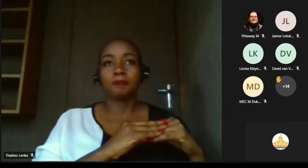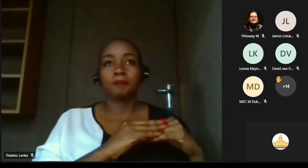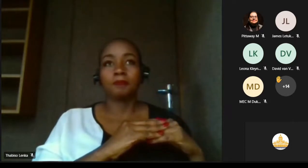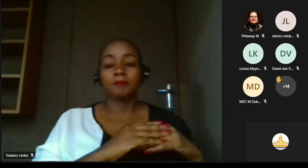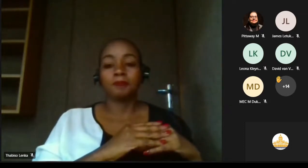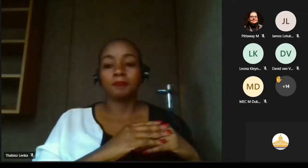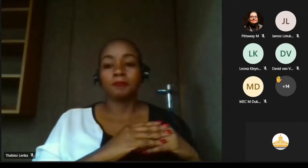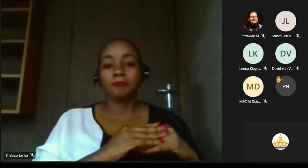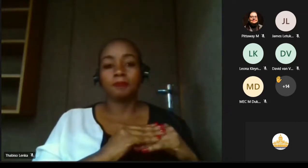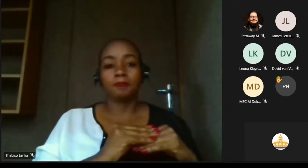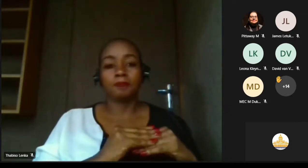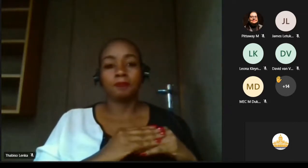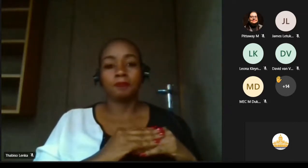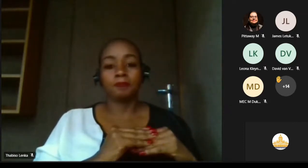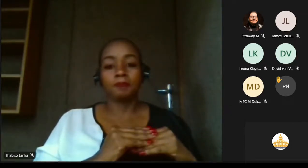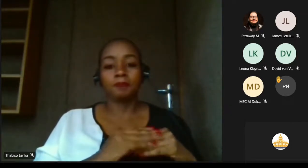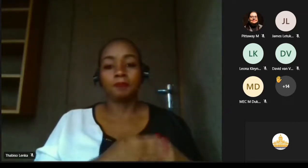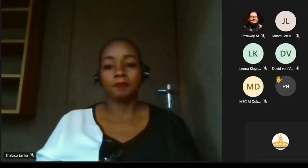Abstain.